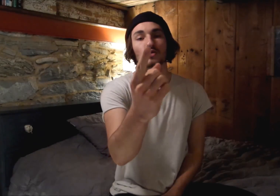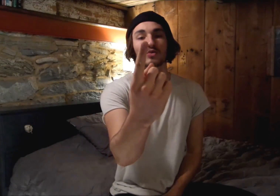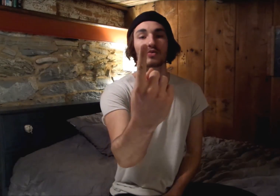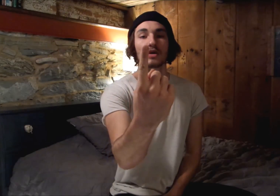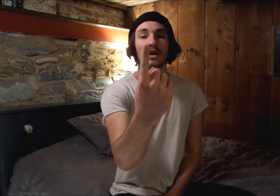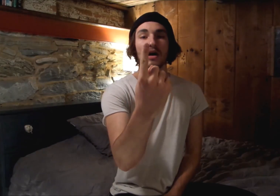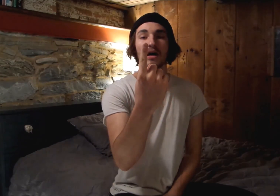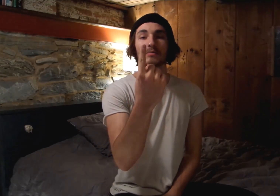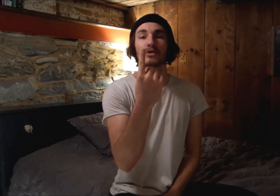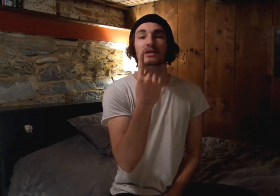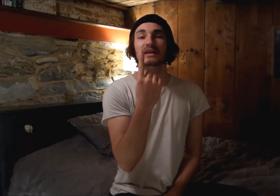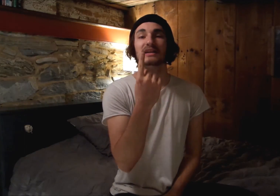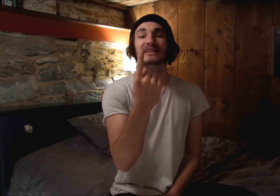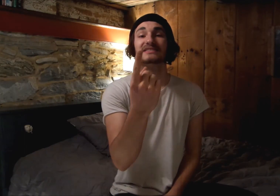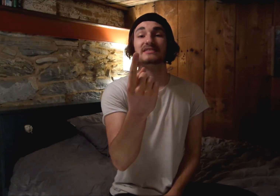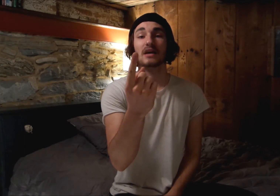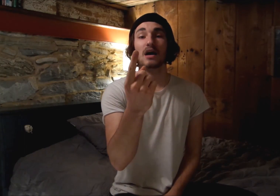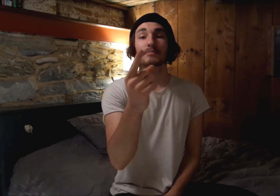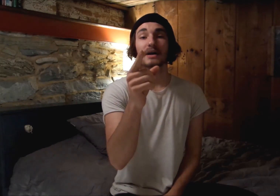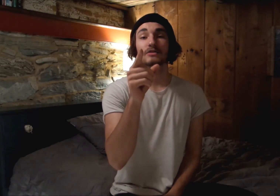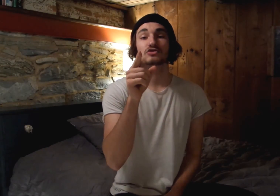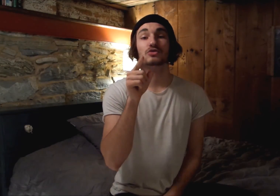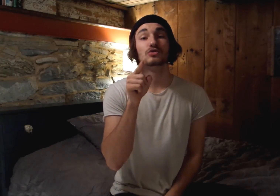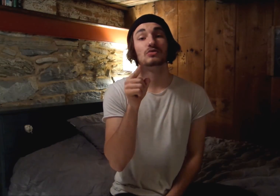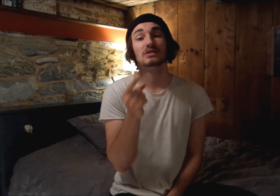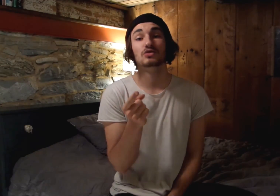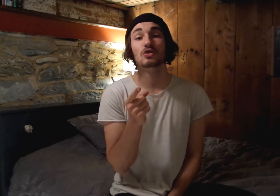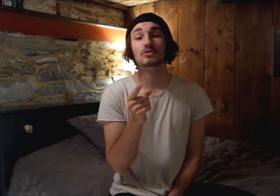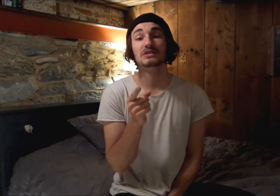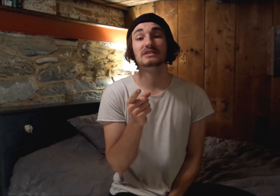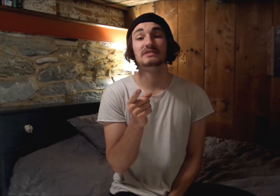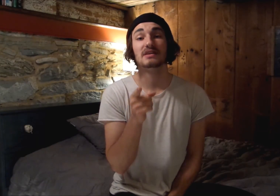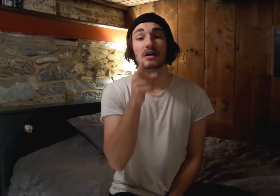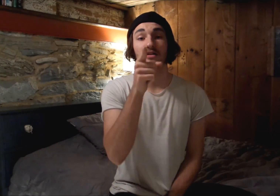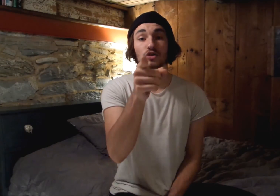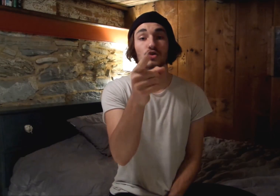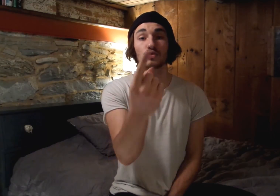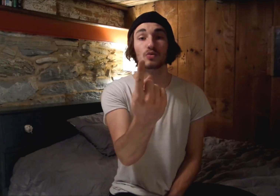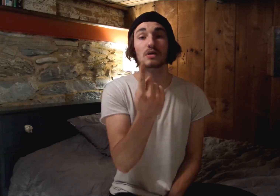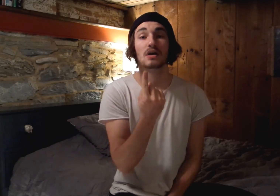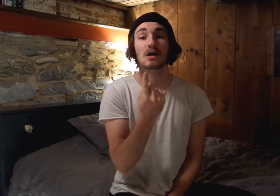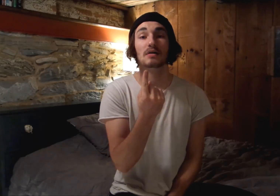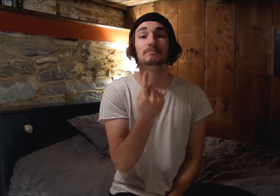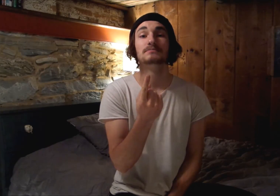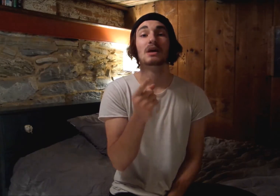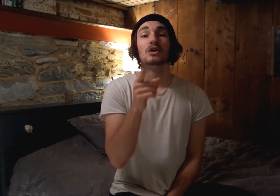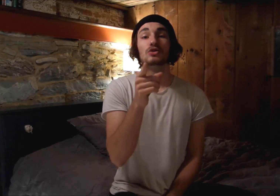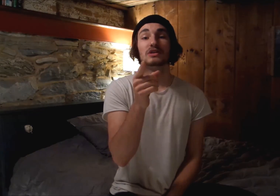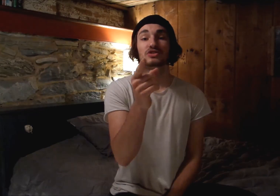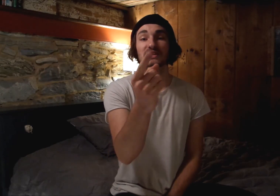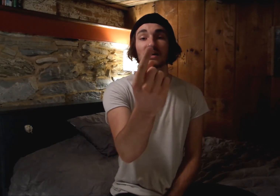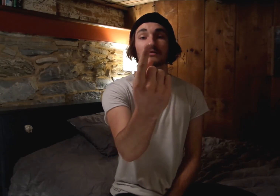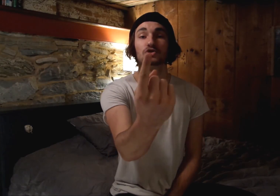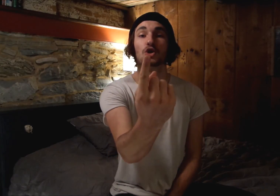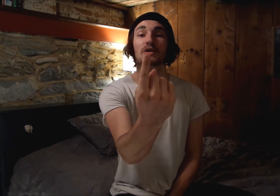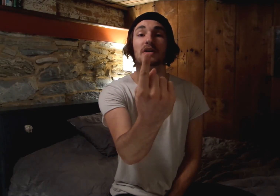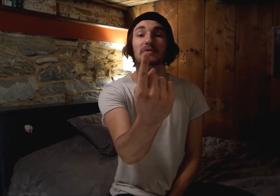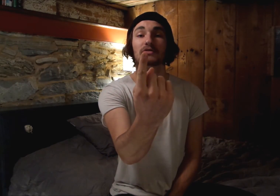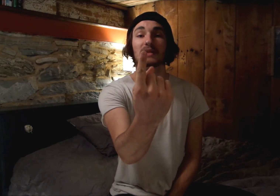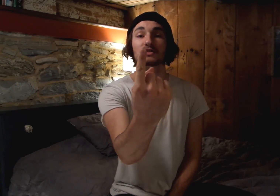You come on in, and this is a compound, so you don't need to sign you come. You can just kind of show it coming from that